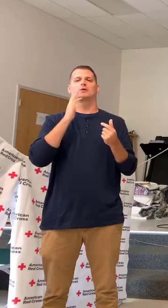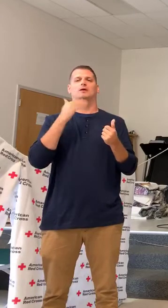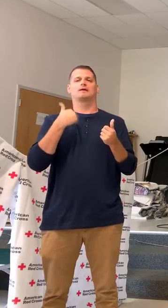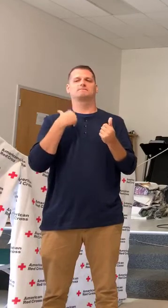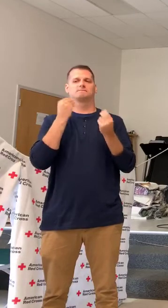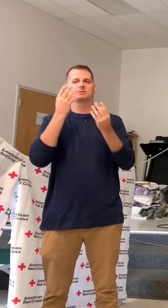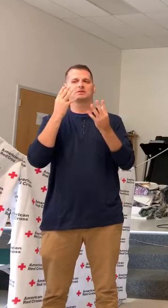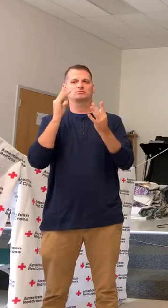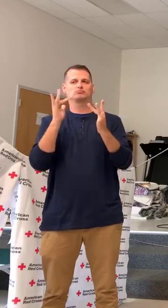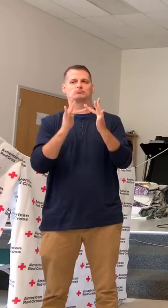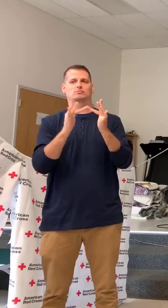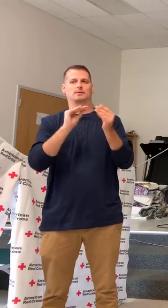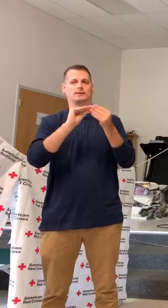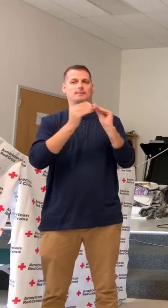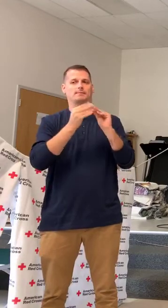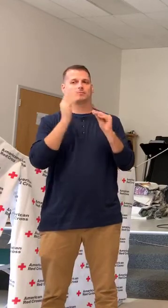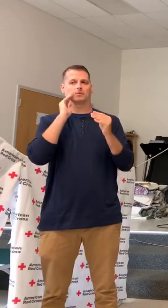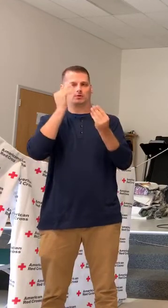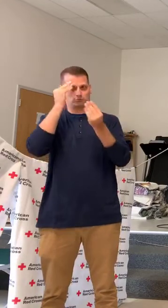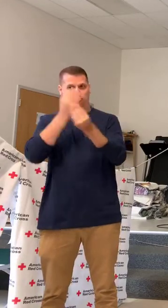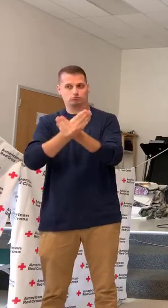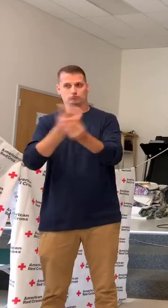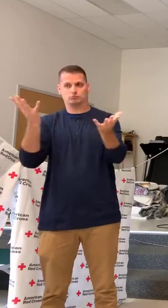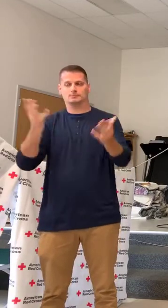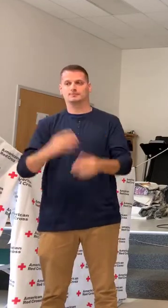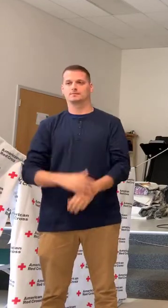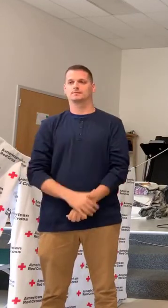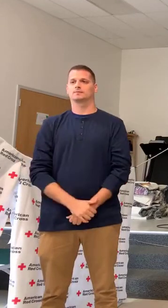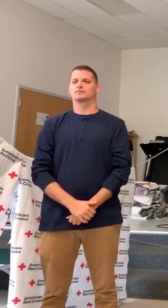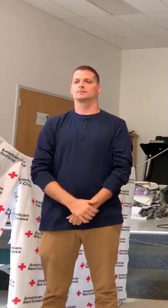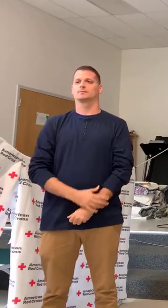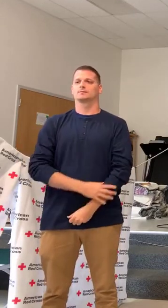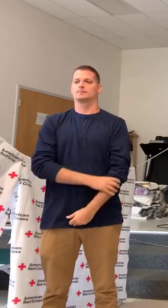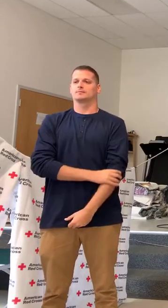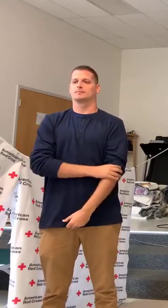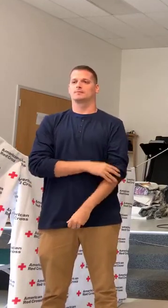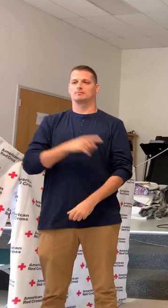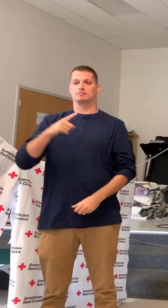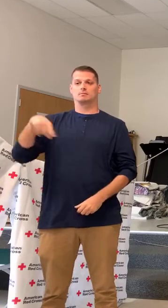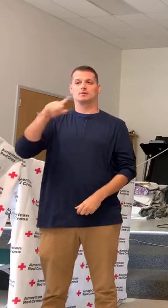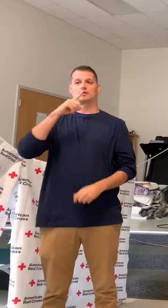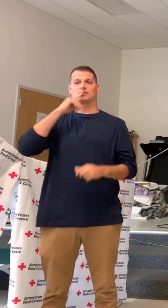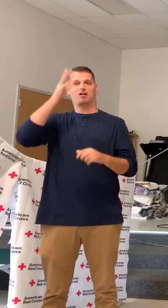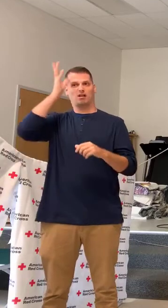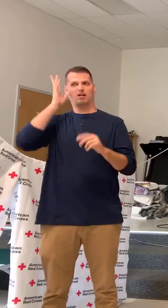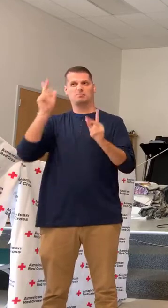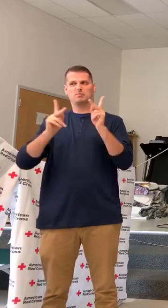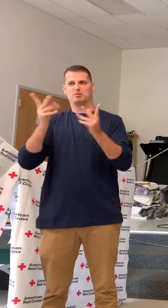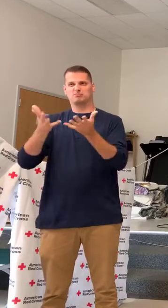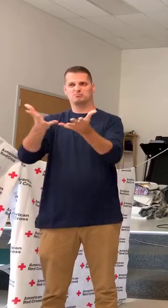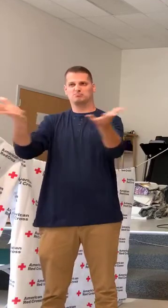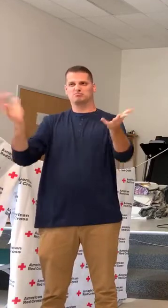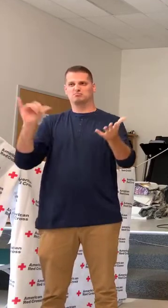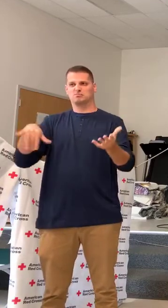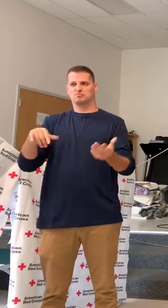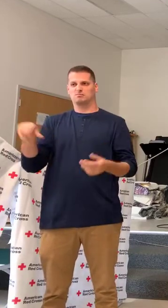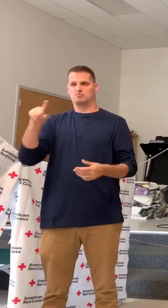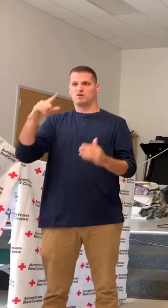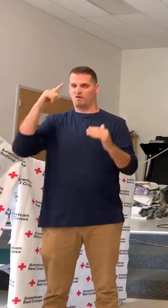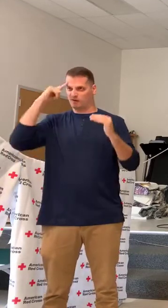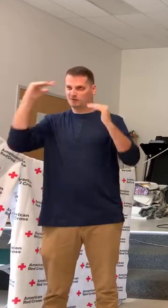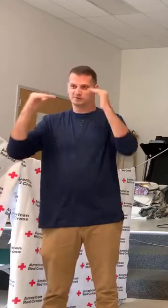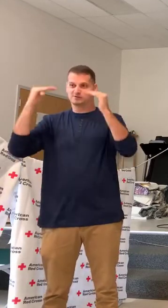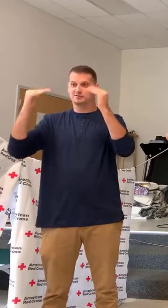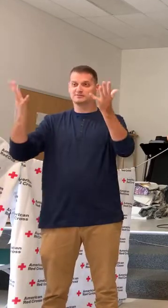And as an Alaskan and an adult, you can make a decision what's best for you. If you got a bunch of small children and pets, you might wanna hold